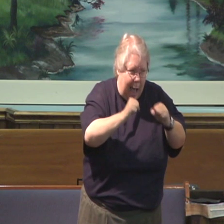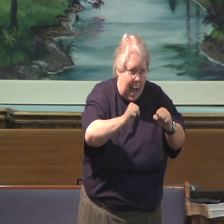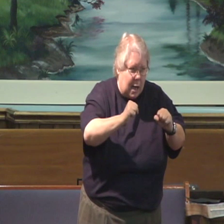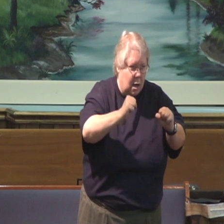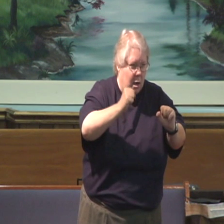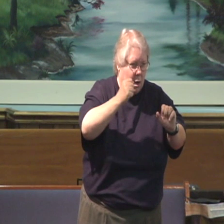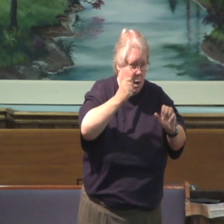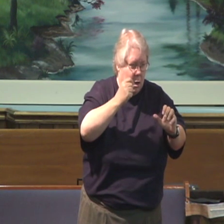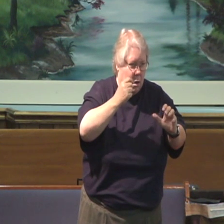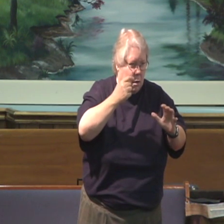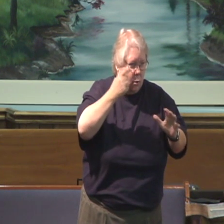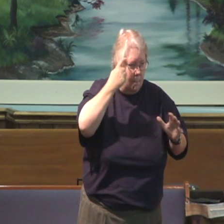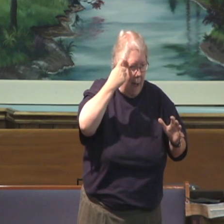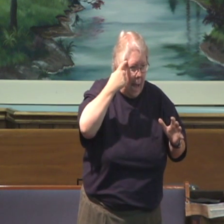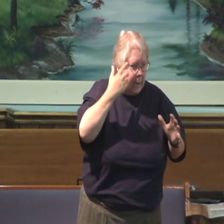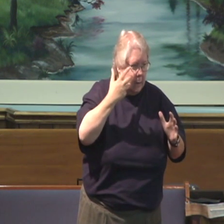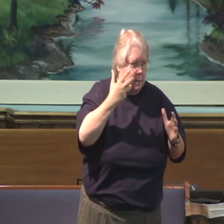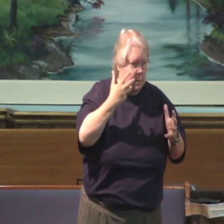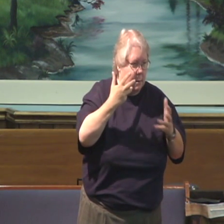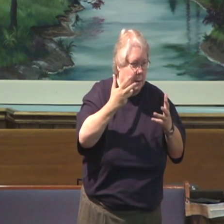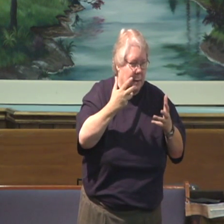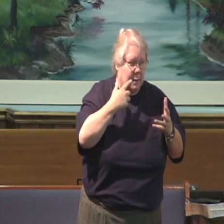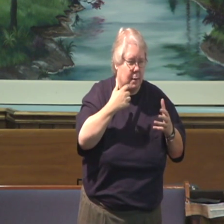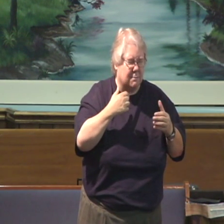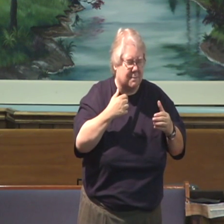Try my...